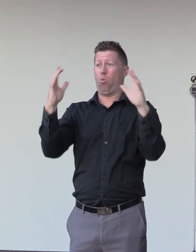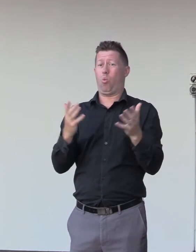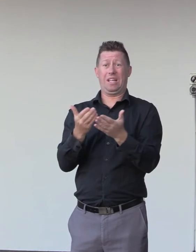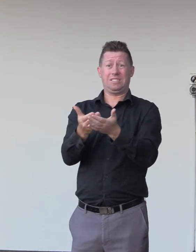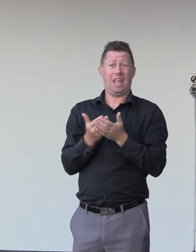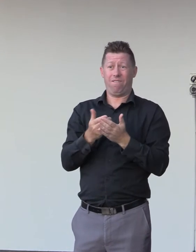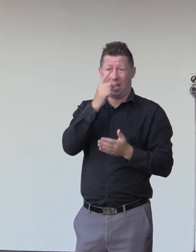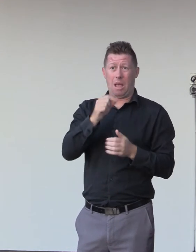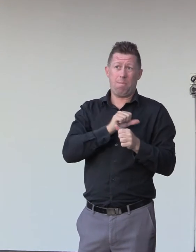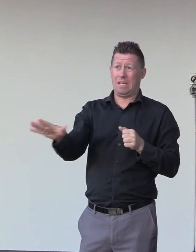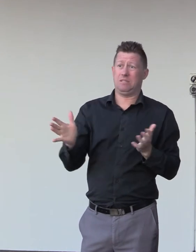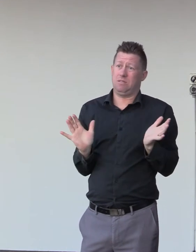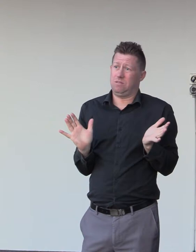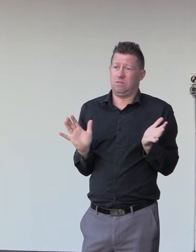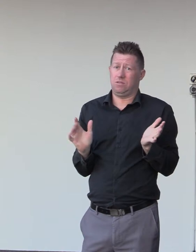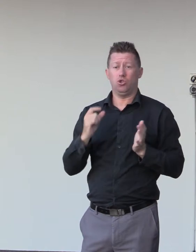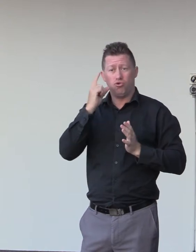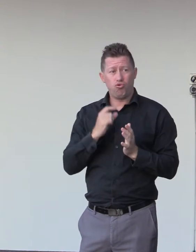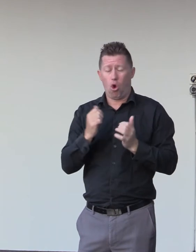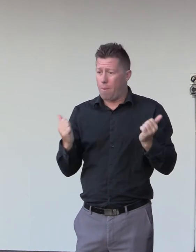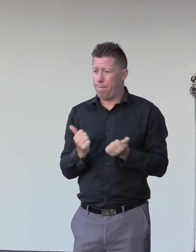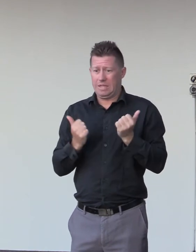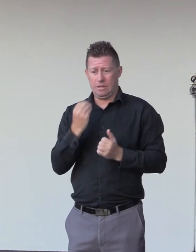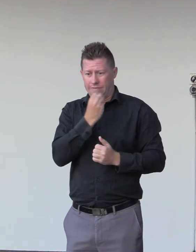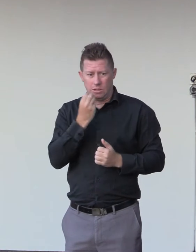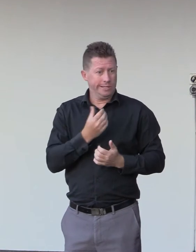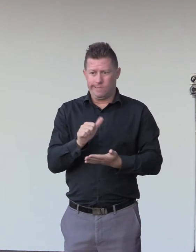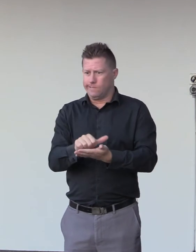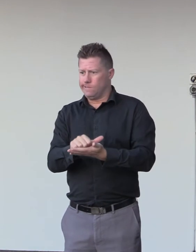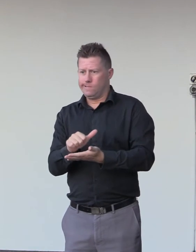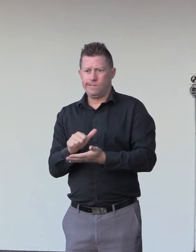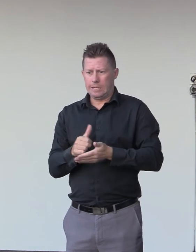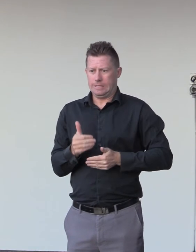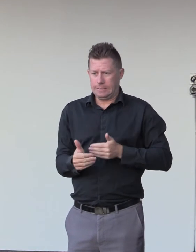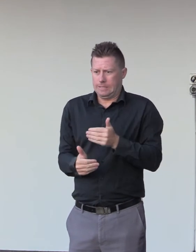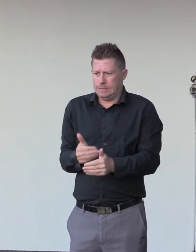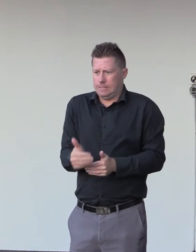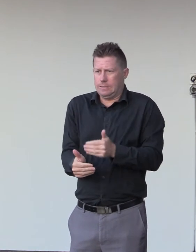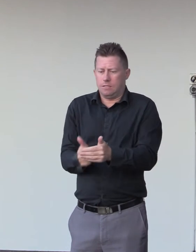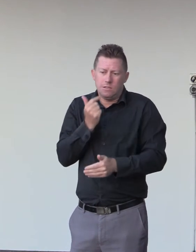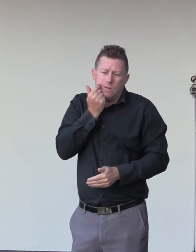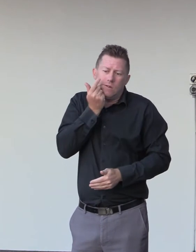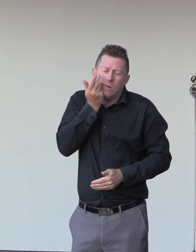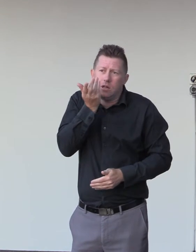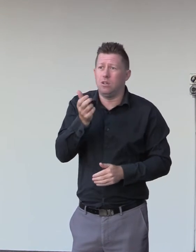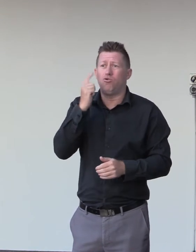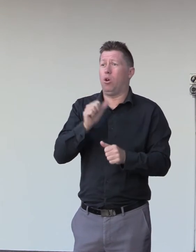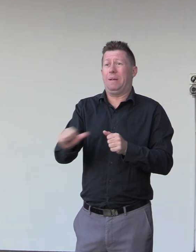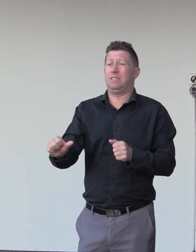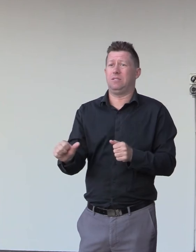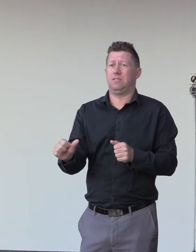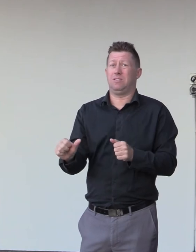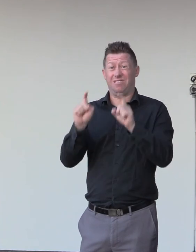moment. Have plenty of supplies and provisions to keep yourself stocked up for the next few days,